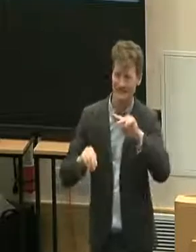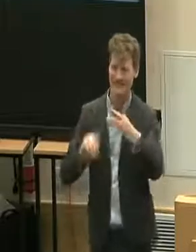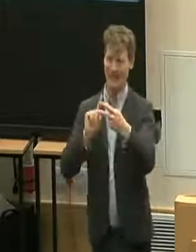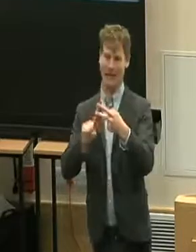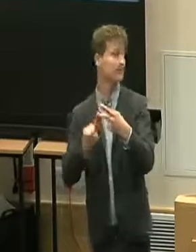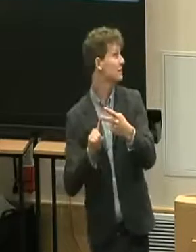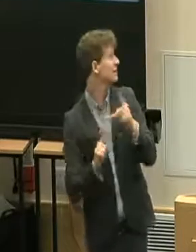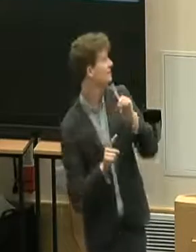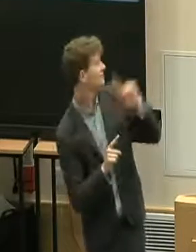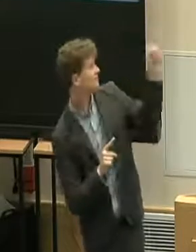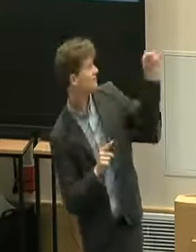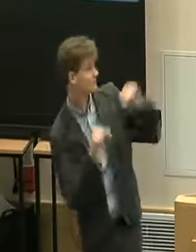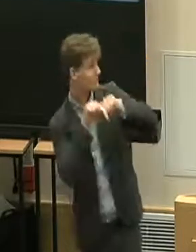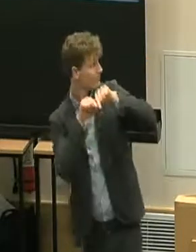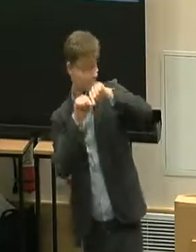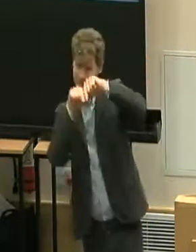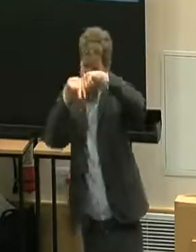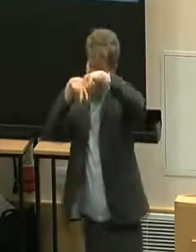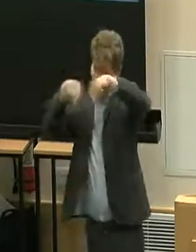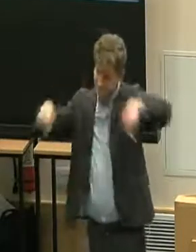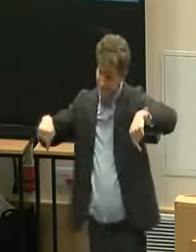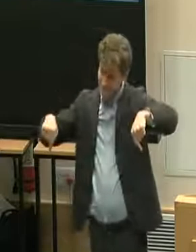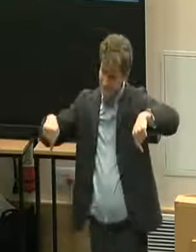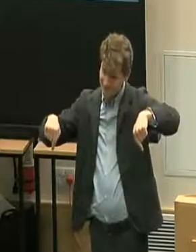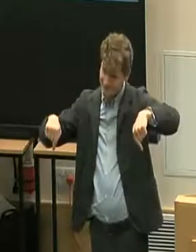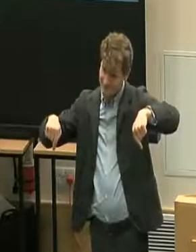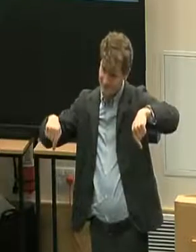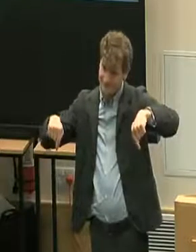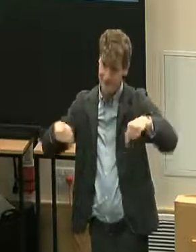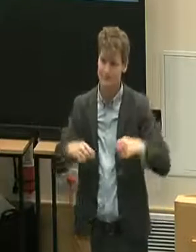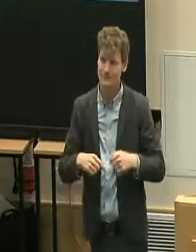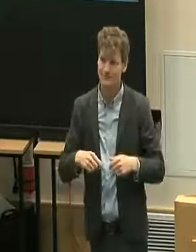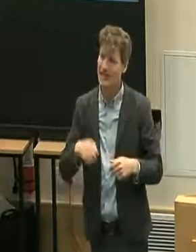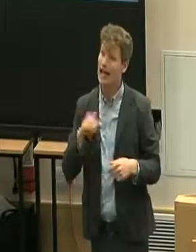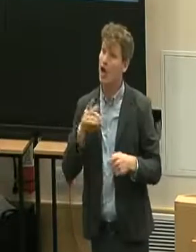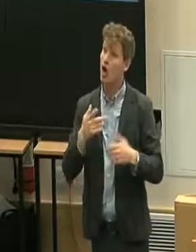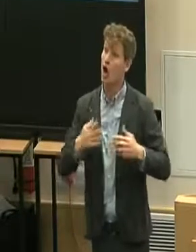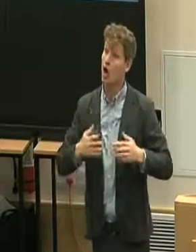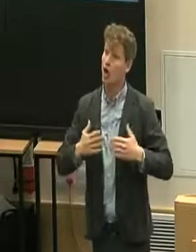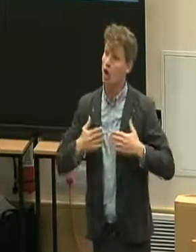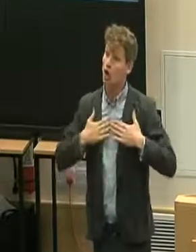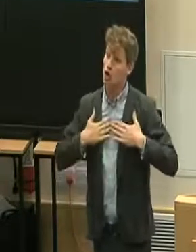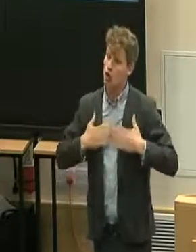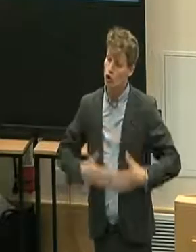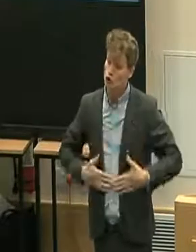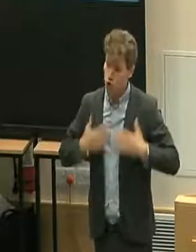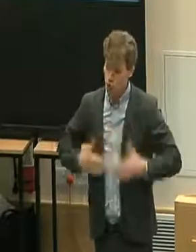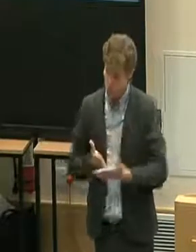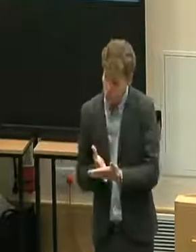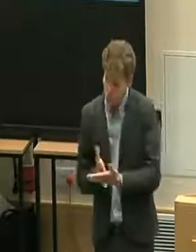question whether human rights applies to impairments alone, as well as